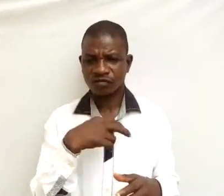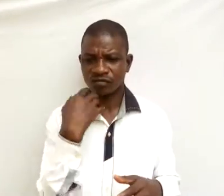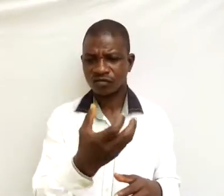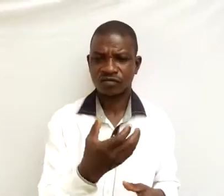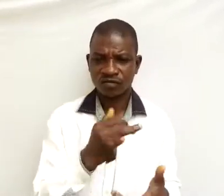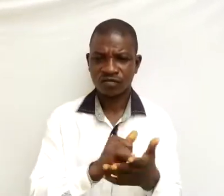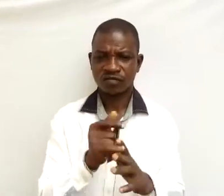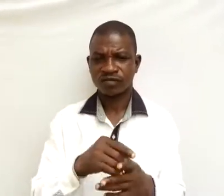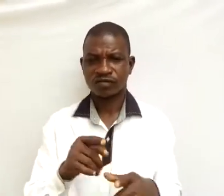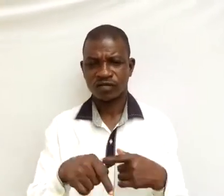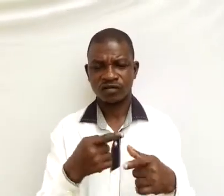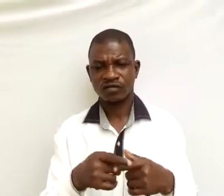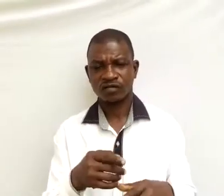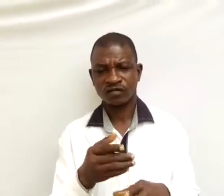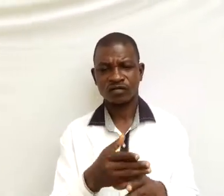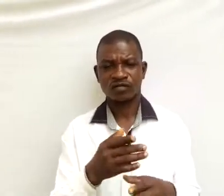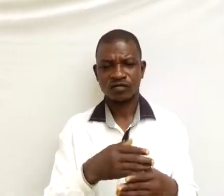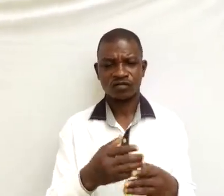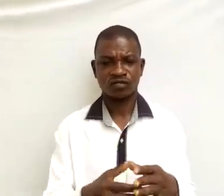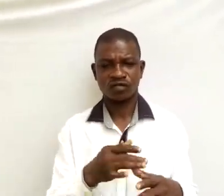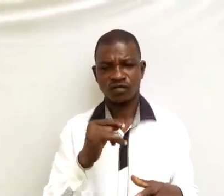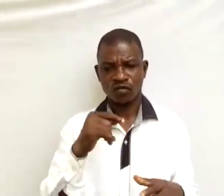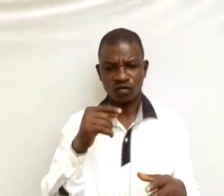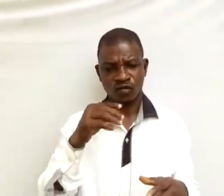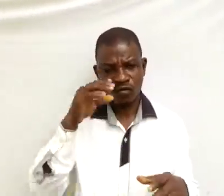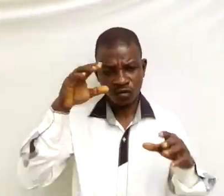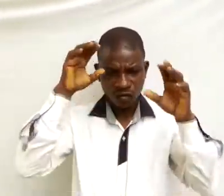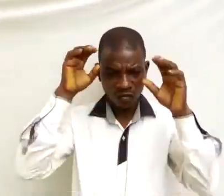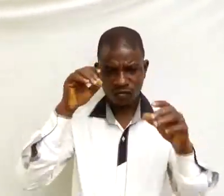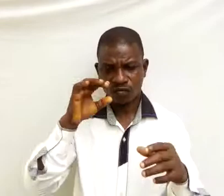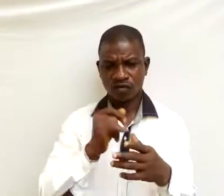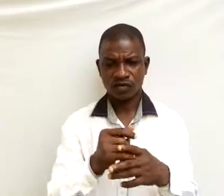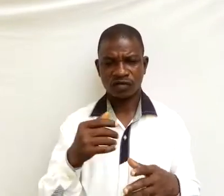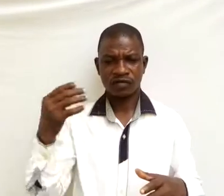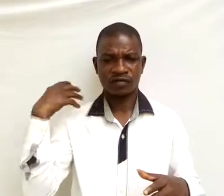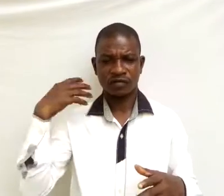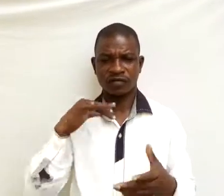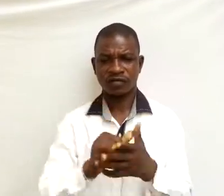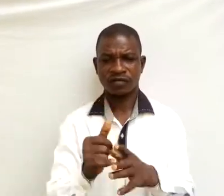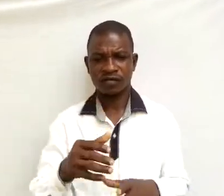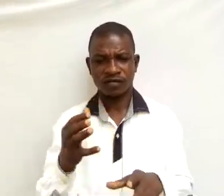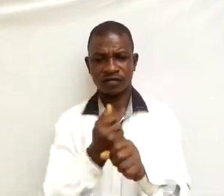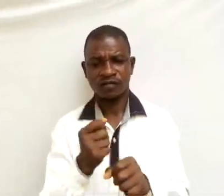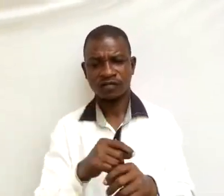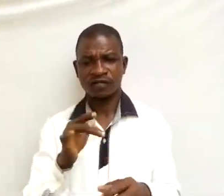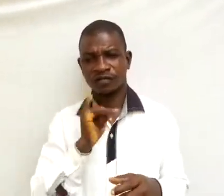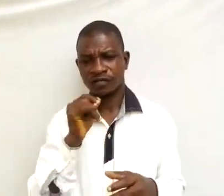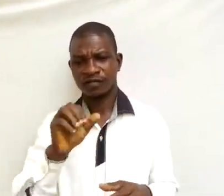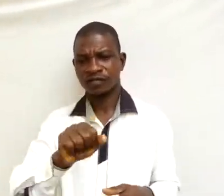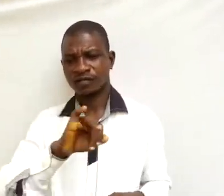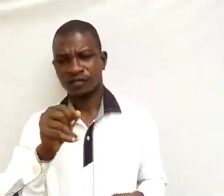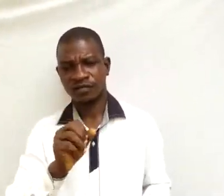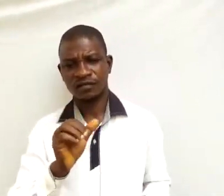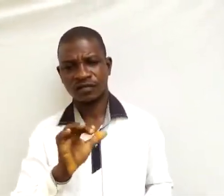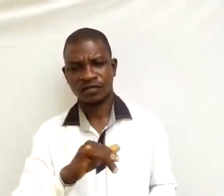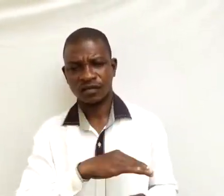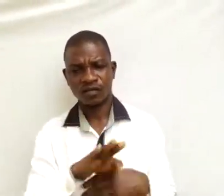the bus that brought his group. That brought to is an adjectival clause. All these examples